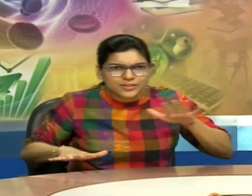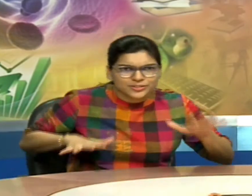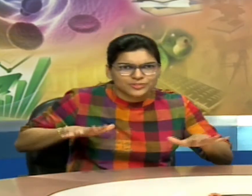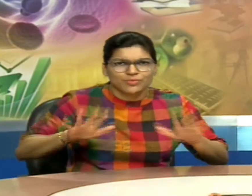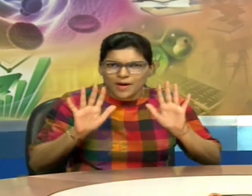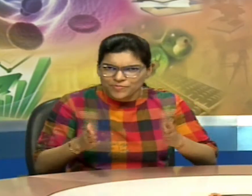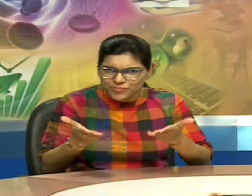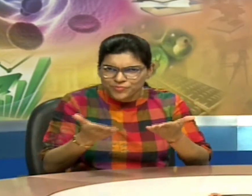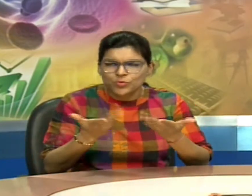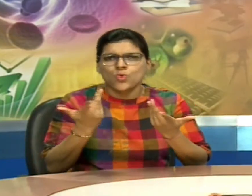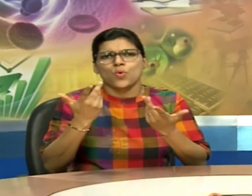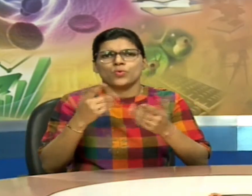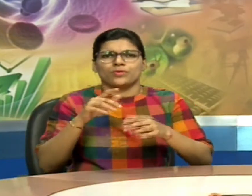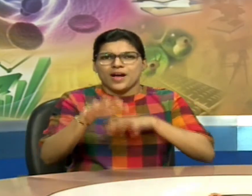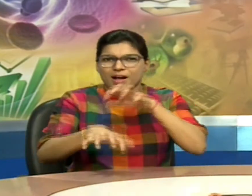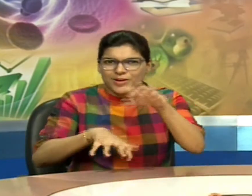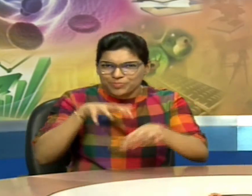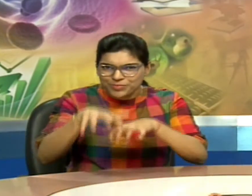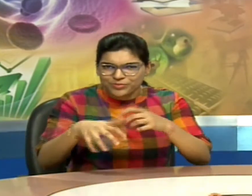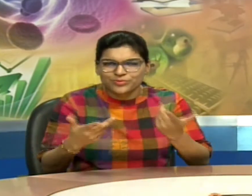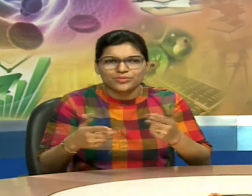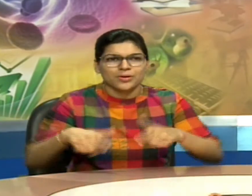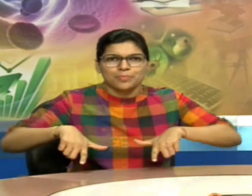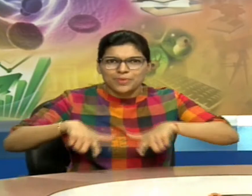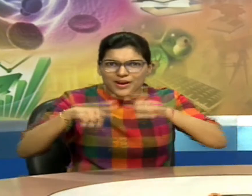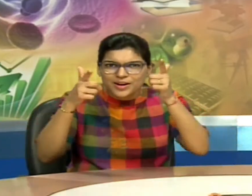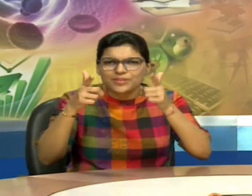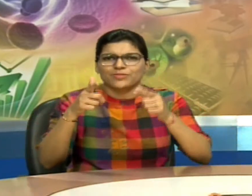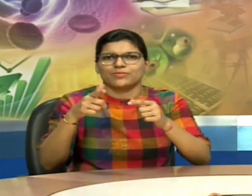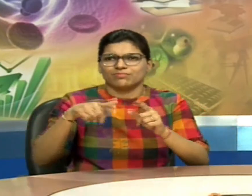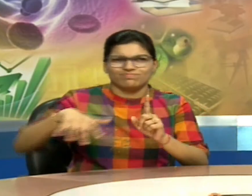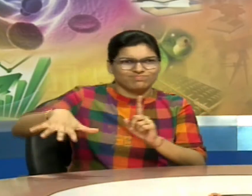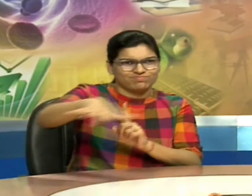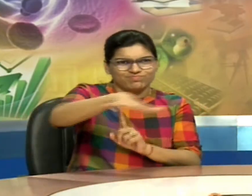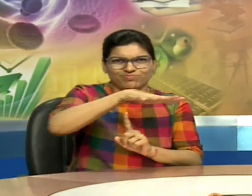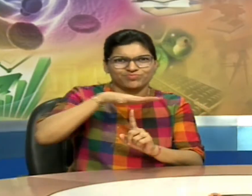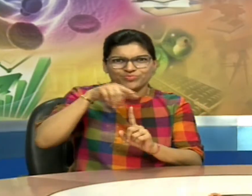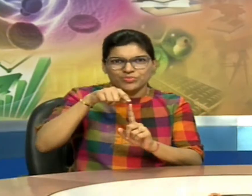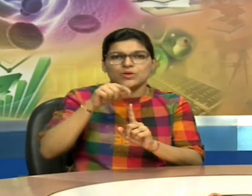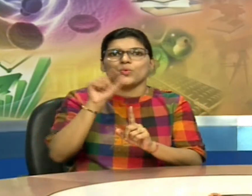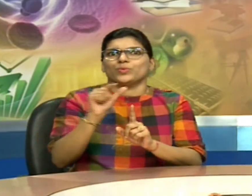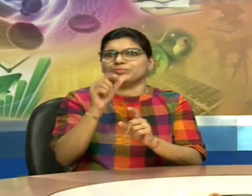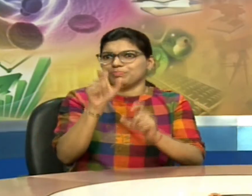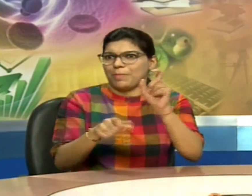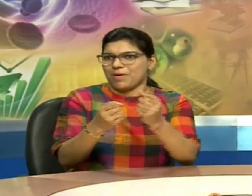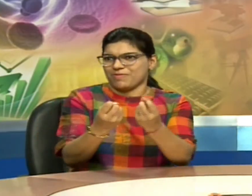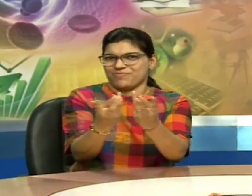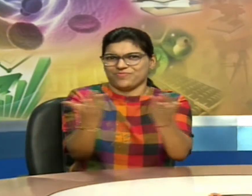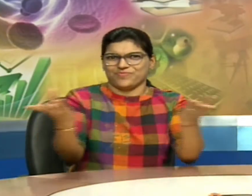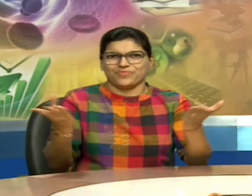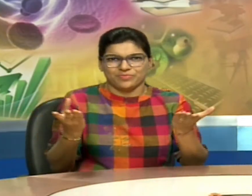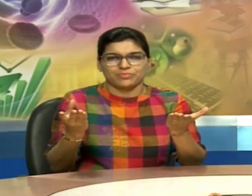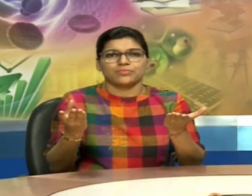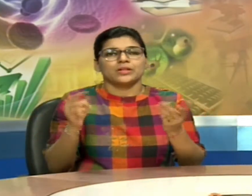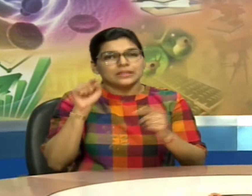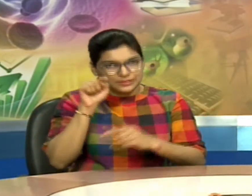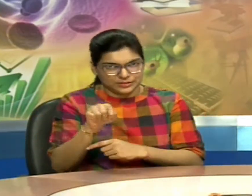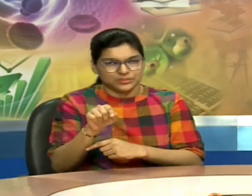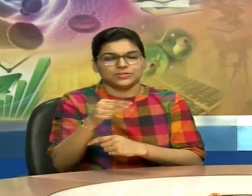We all are living beings. There are different creatures. We live in